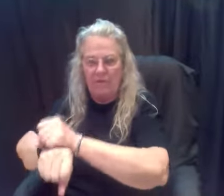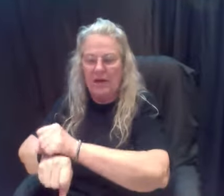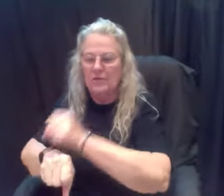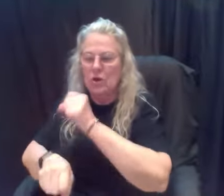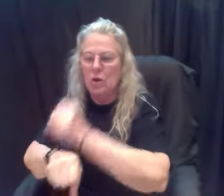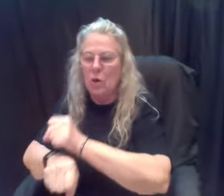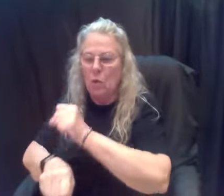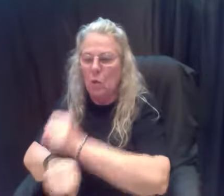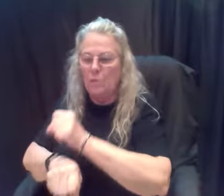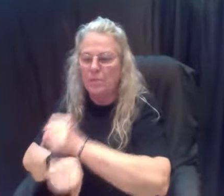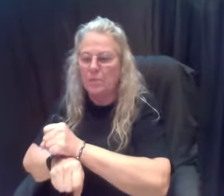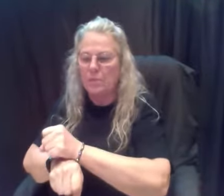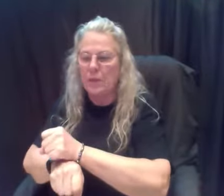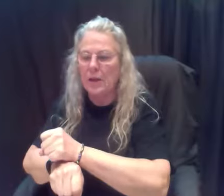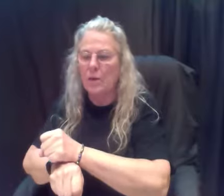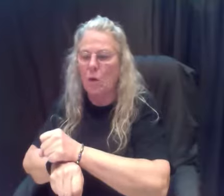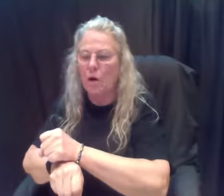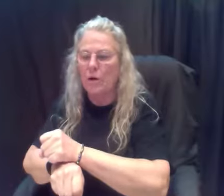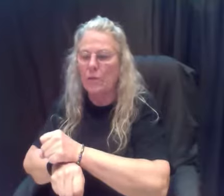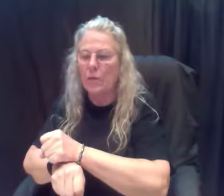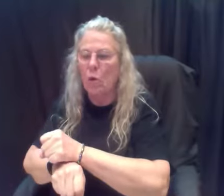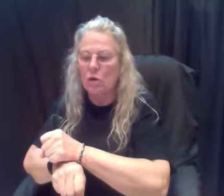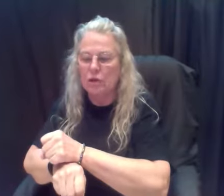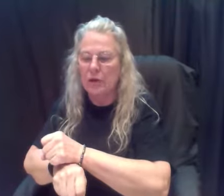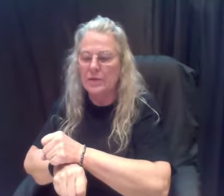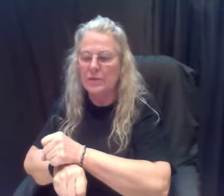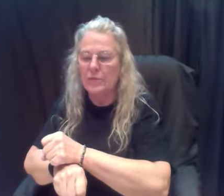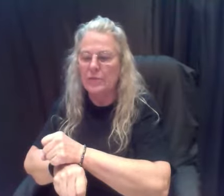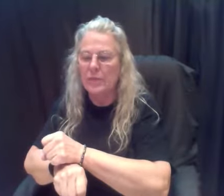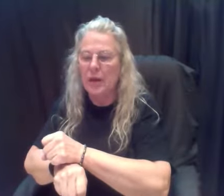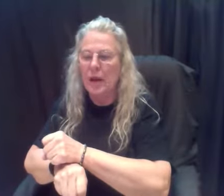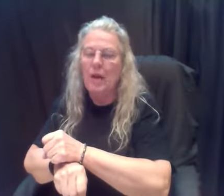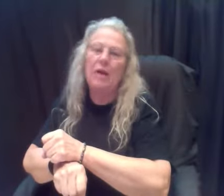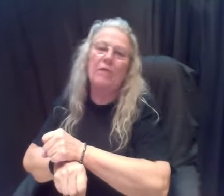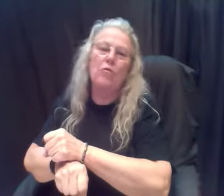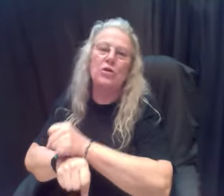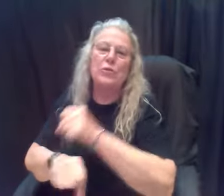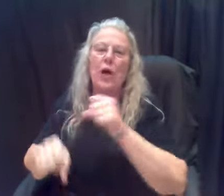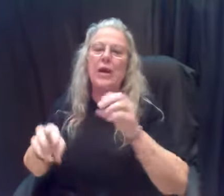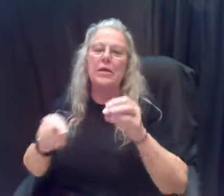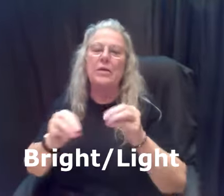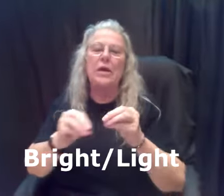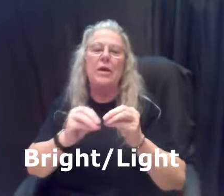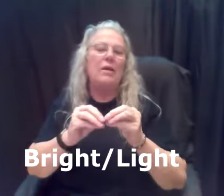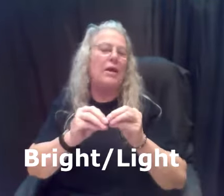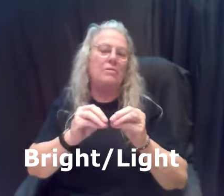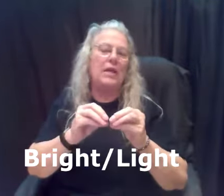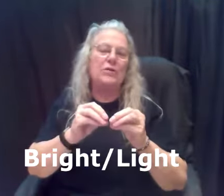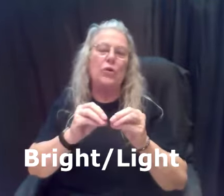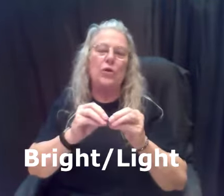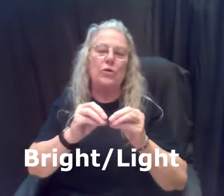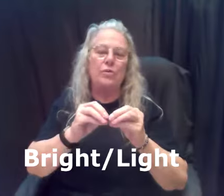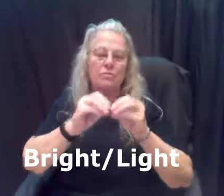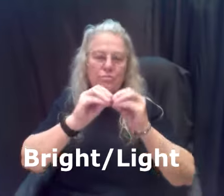fist. Work or duties. Of course, brighten, and that's where you